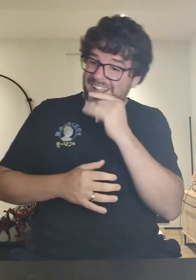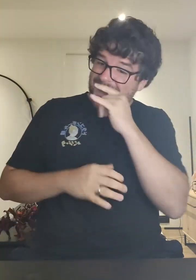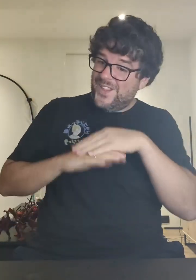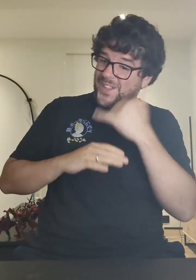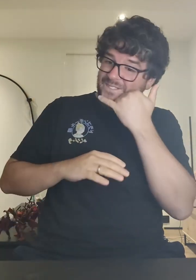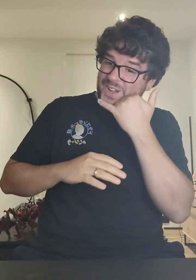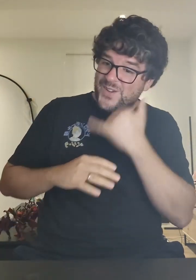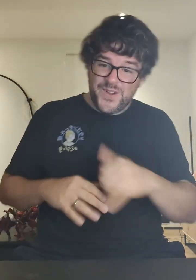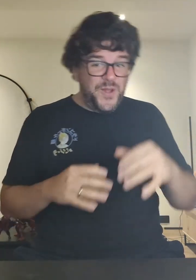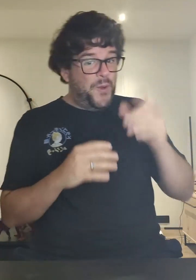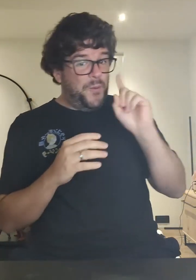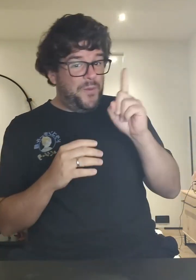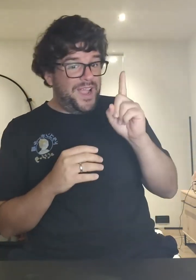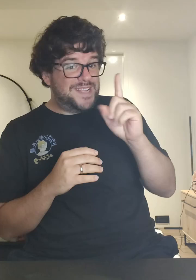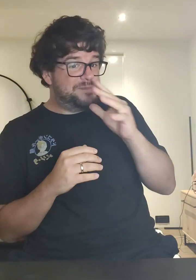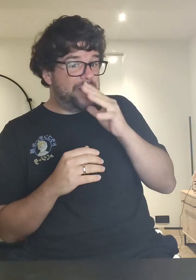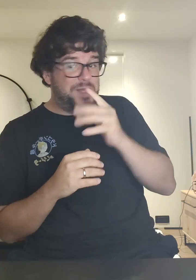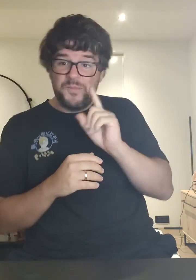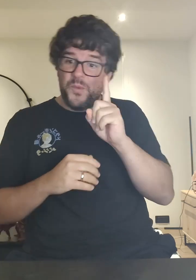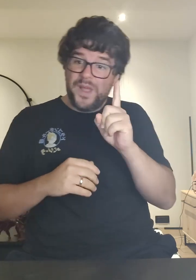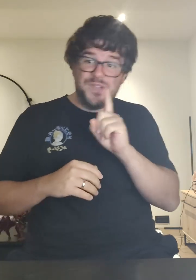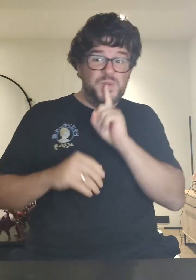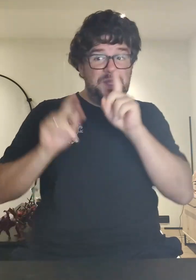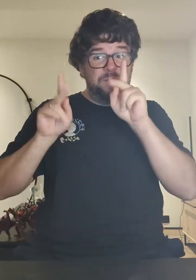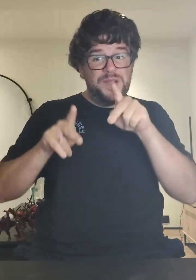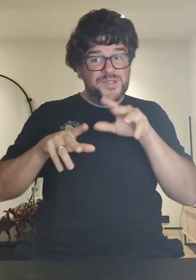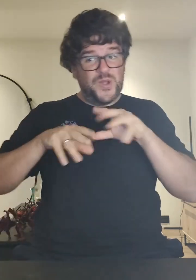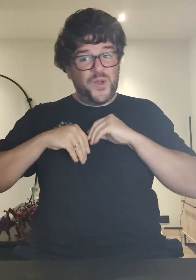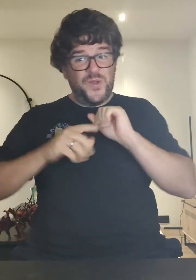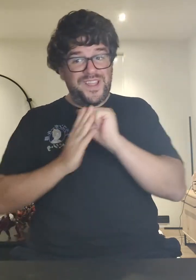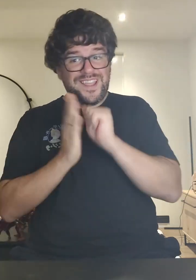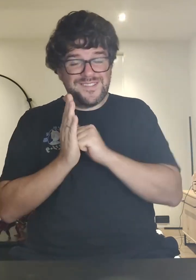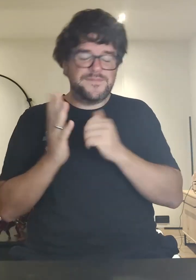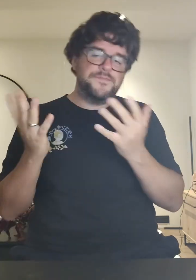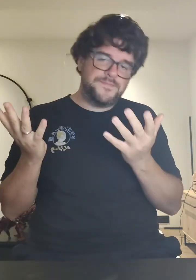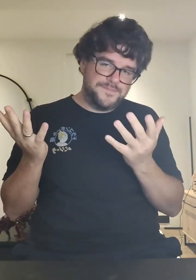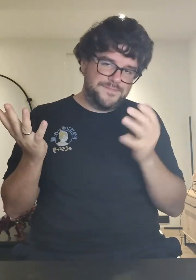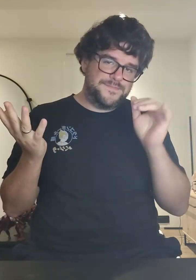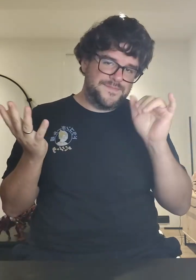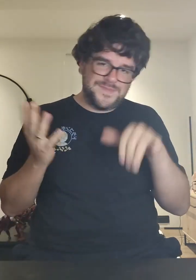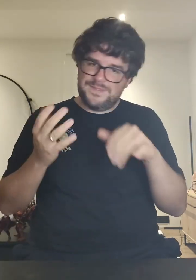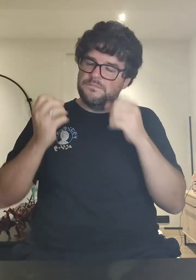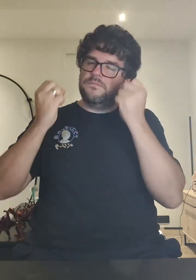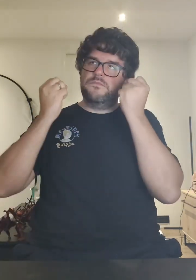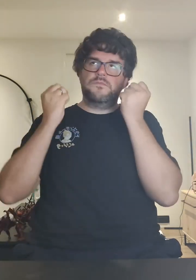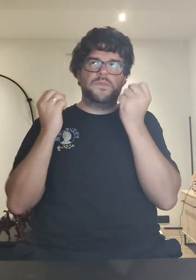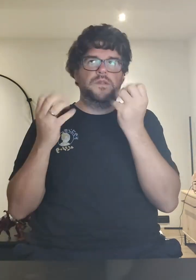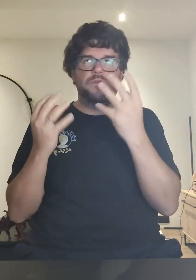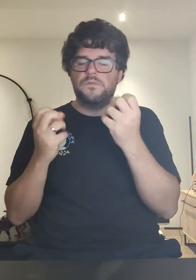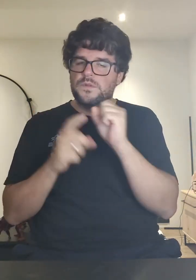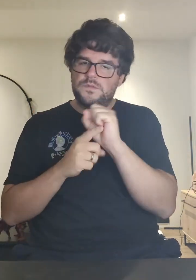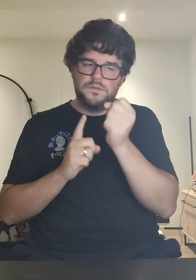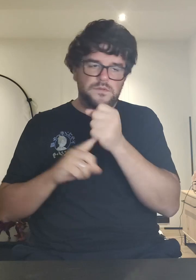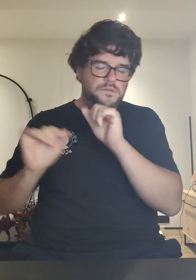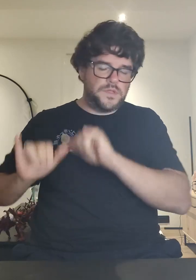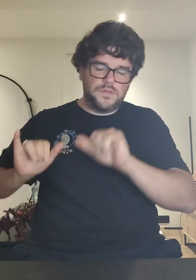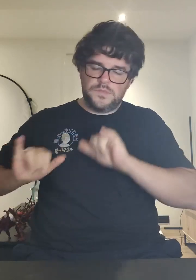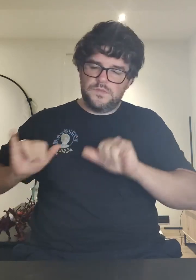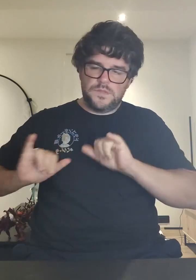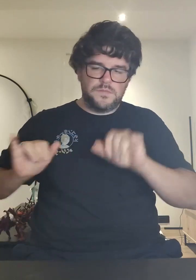off the whole interpreter situation where I have to explain why there's a kid on the phone and say that, yes, I am authorized to speak on the